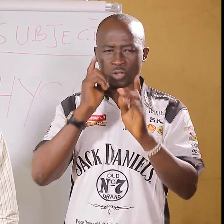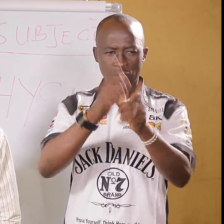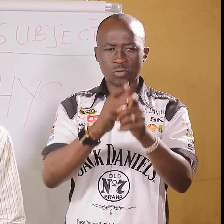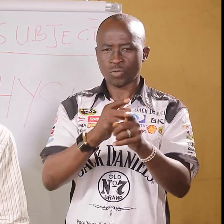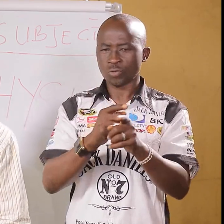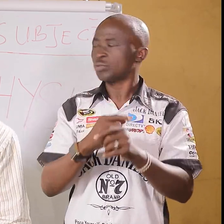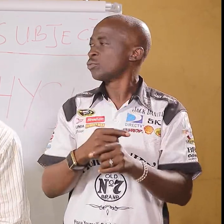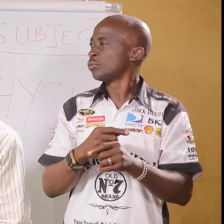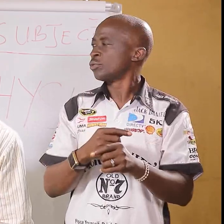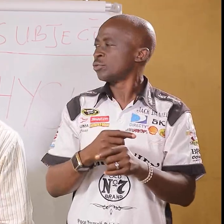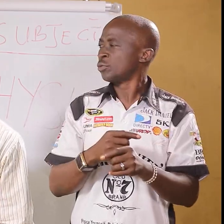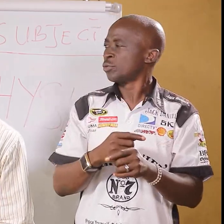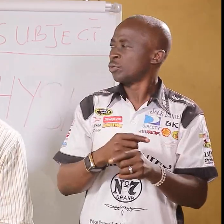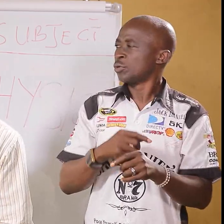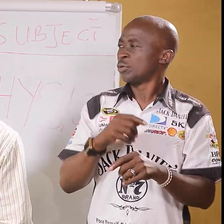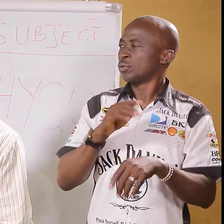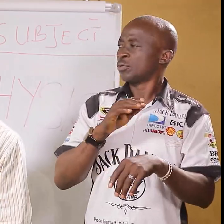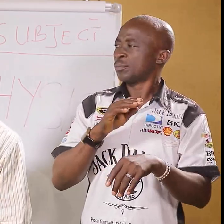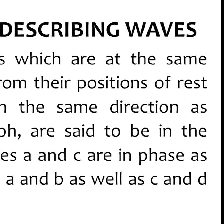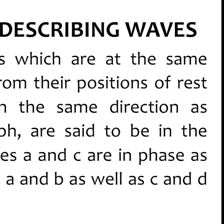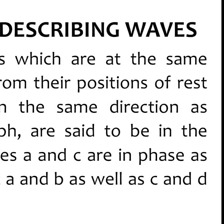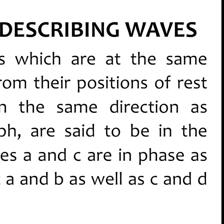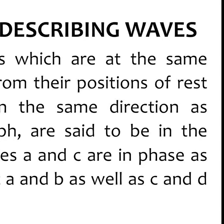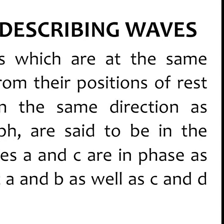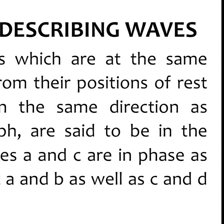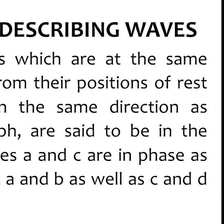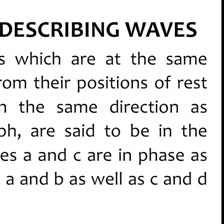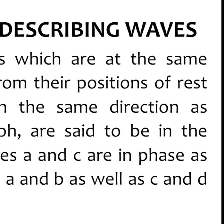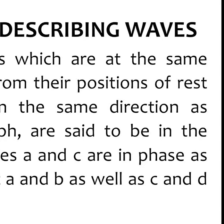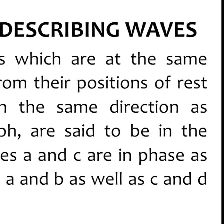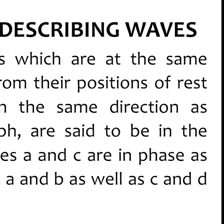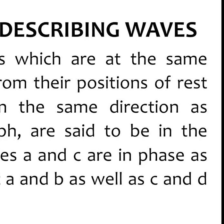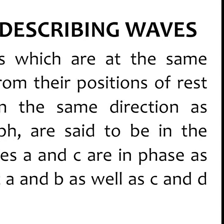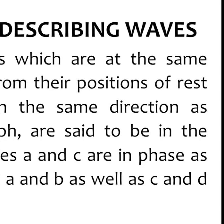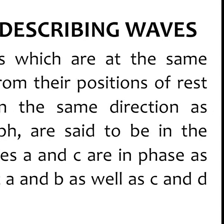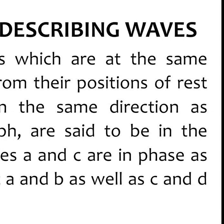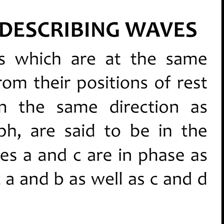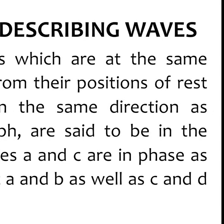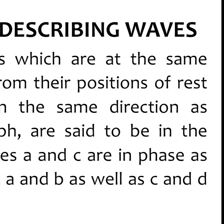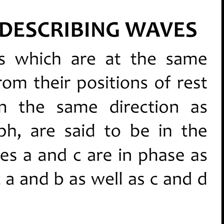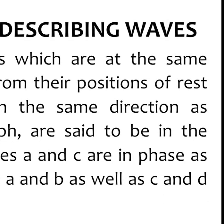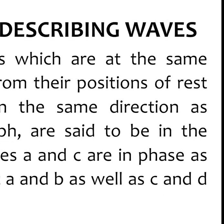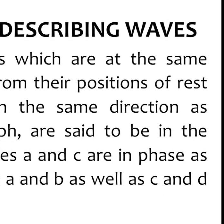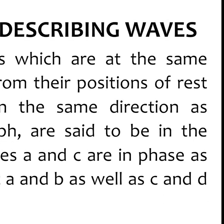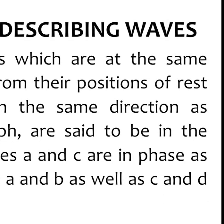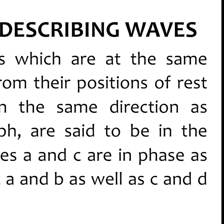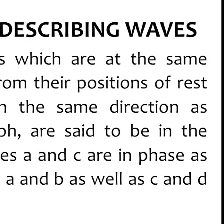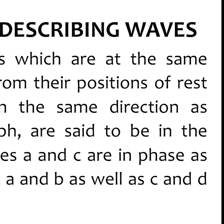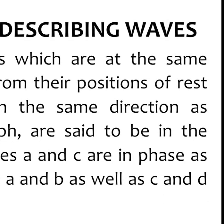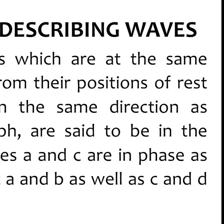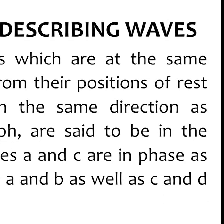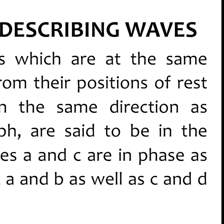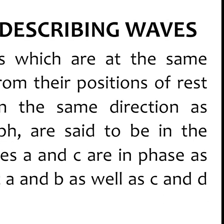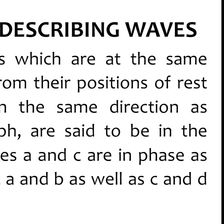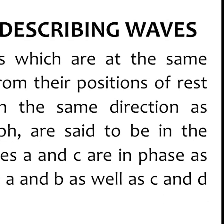are indicated of the motion by the arrows. What are phase? Particles which are at the same vertical distance from the